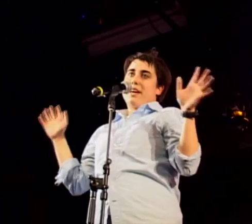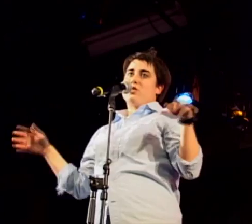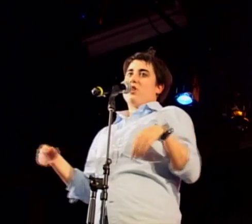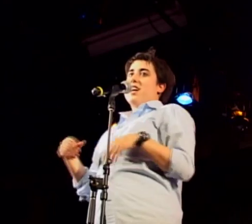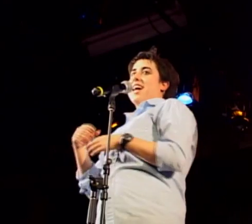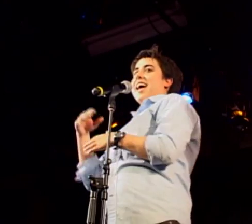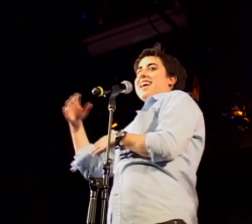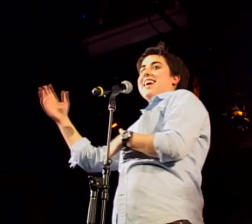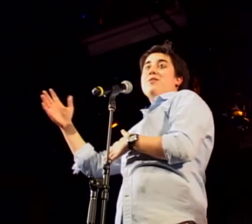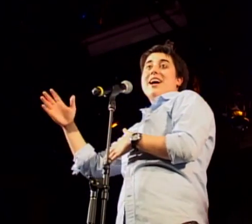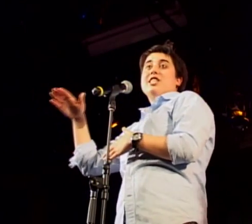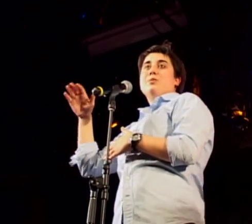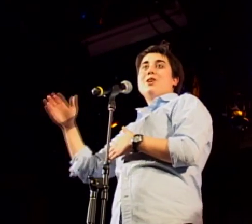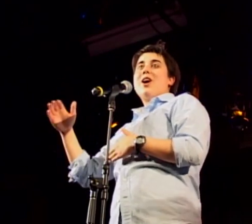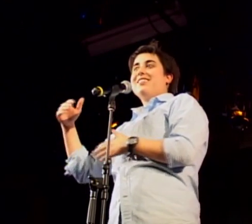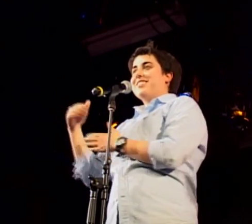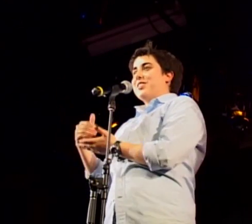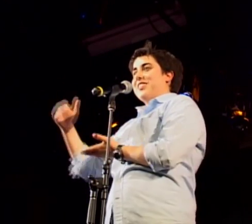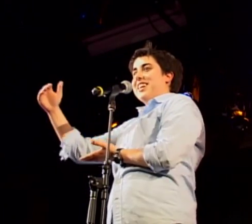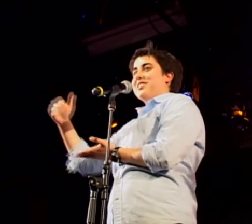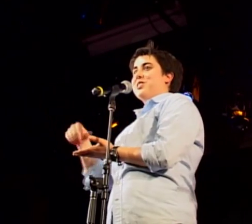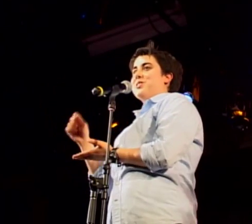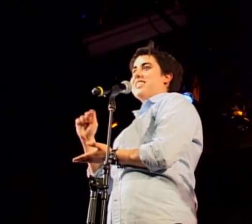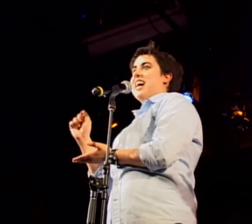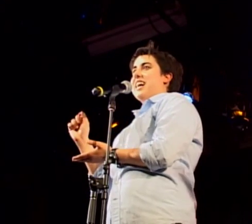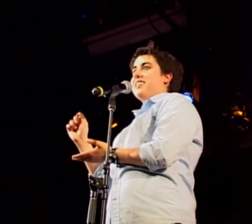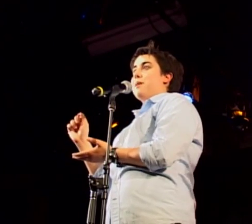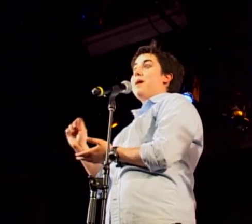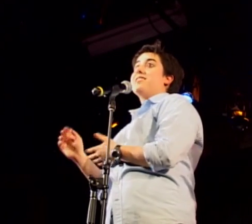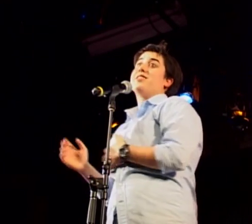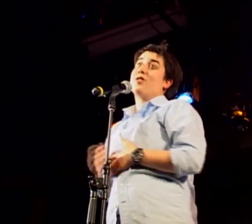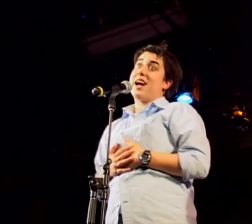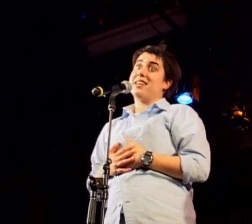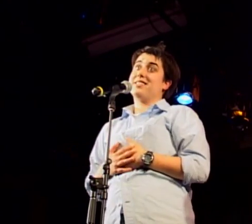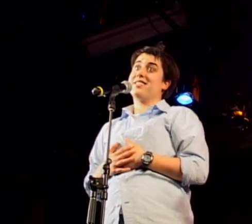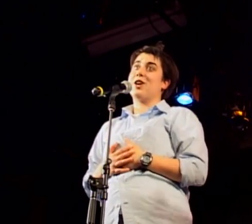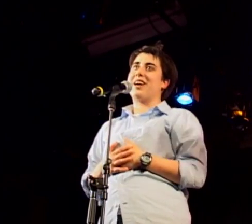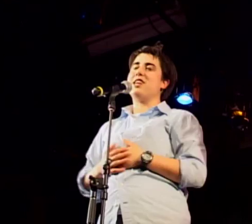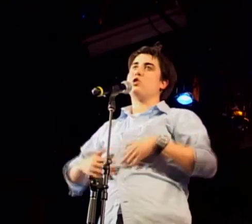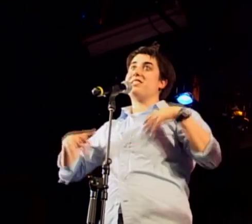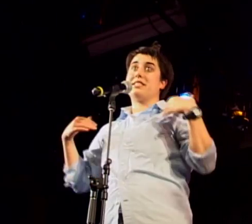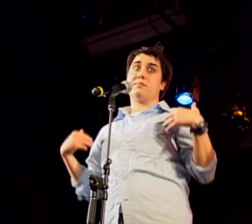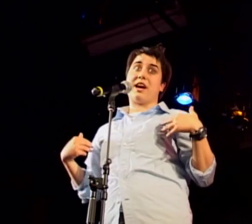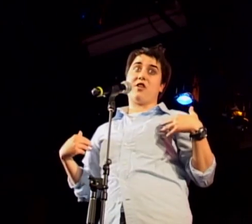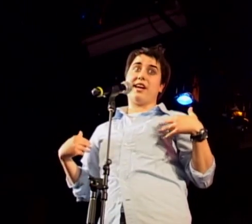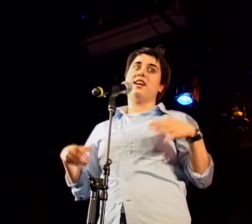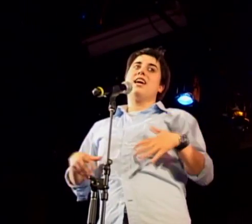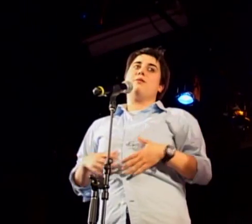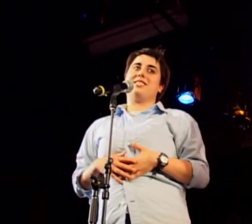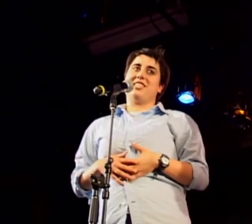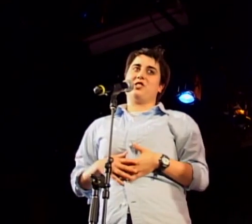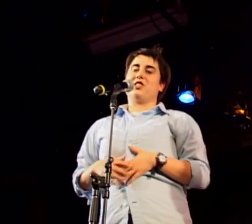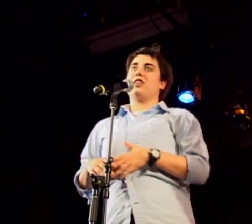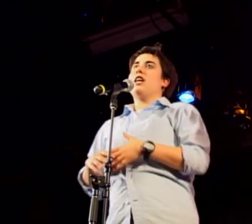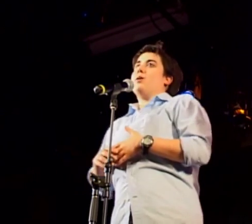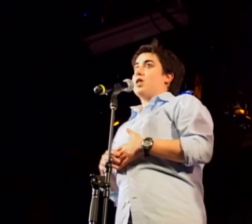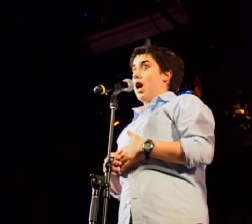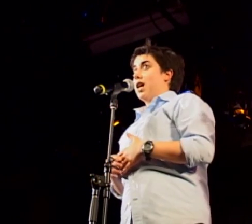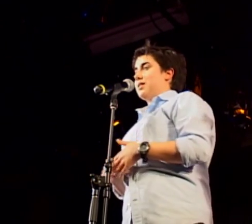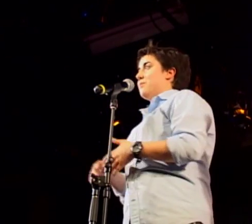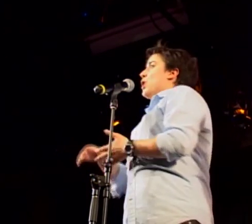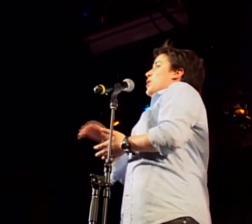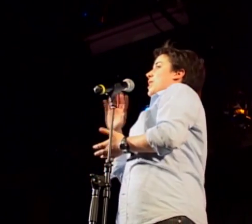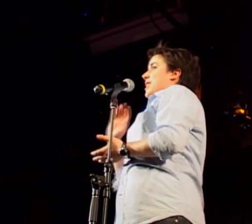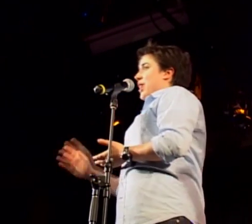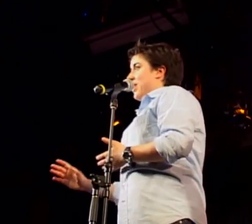backstory. And anyway, she was on the little thing to sign Amazing Grace, okay, dressed as Mary. It was Easter. It